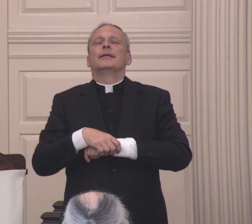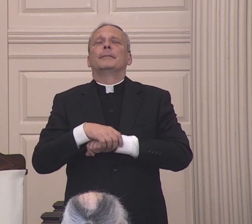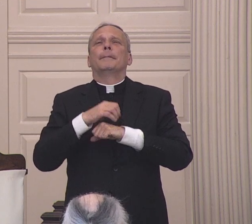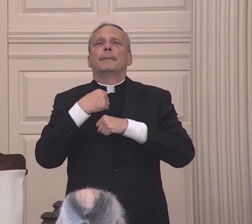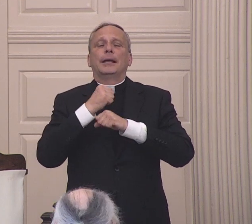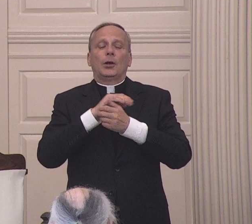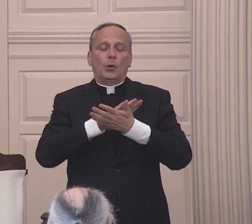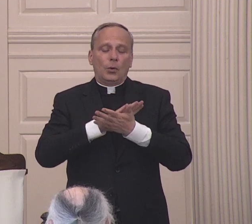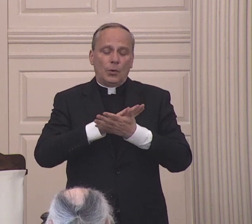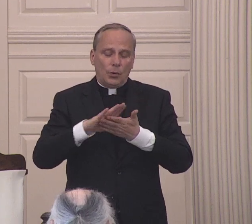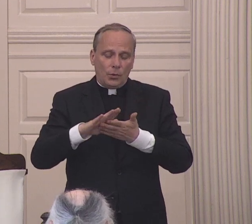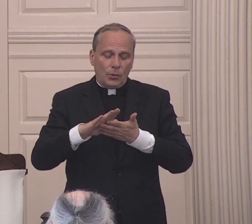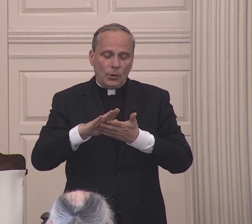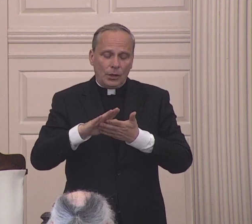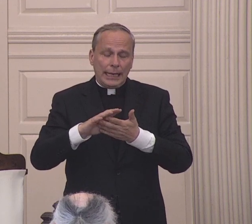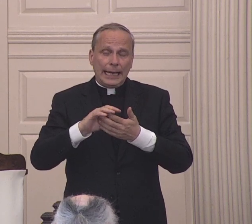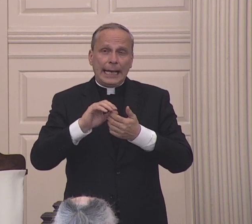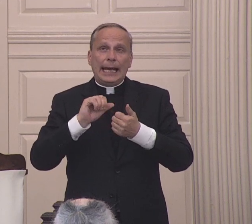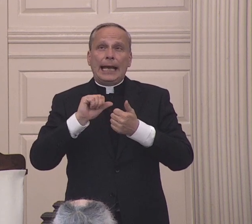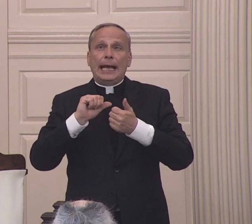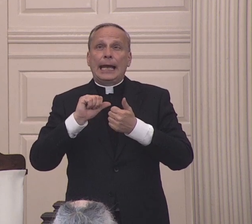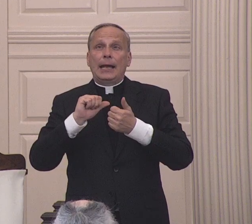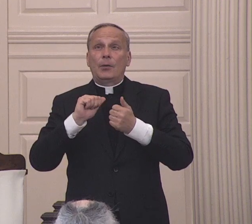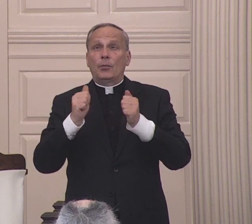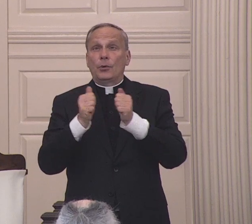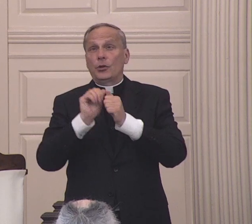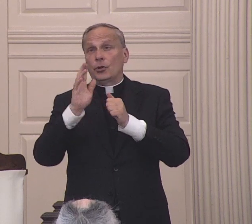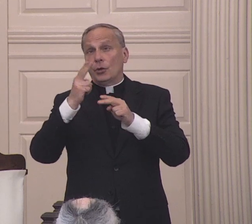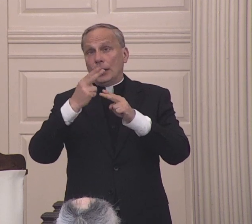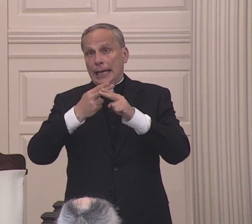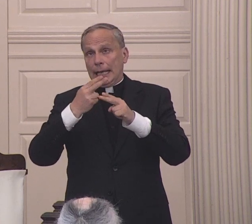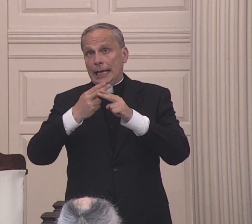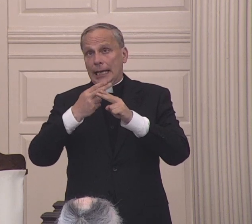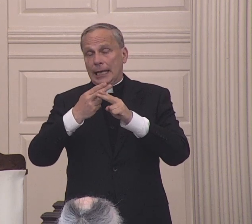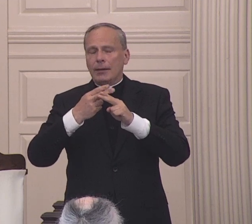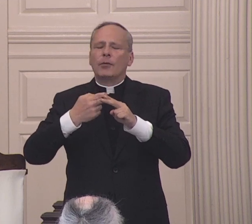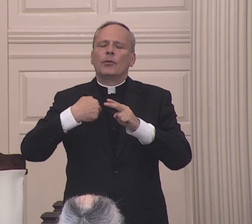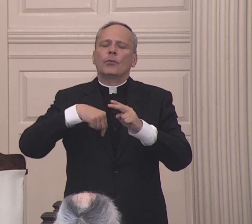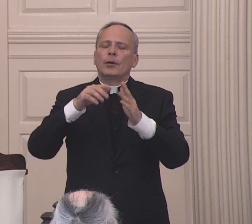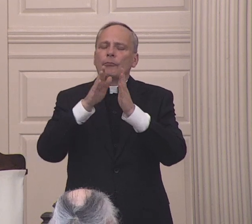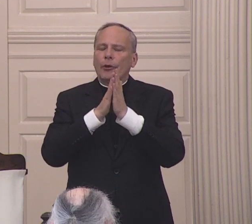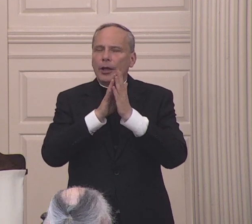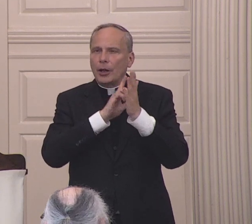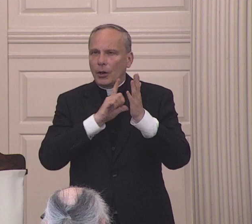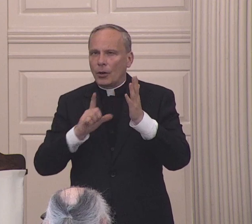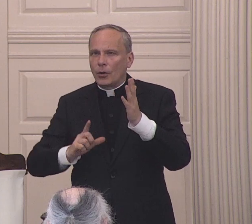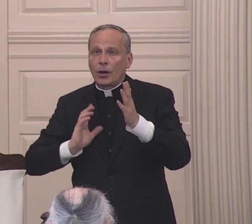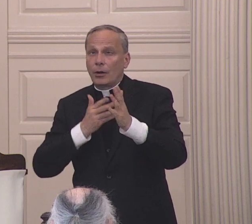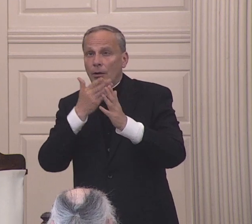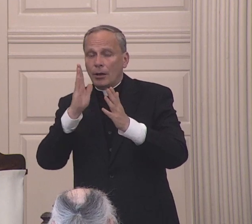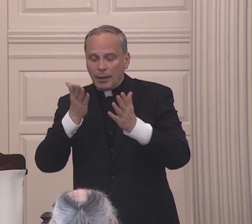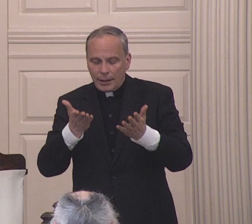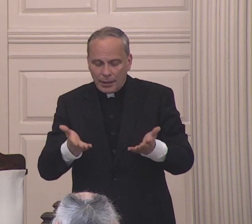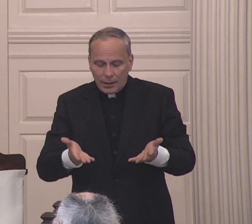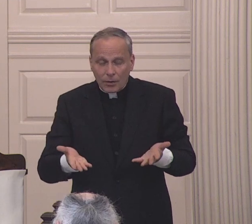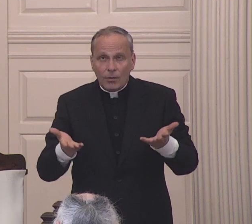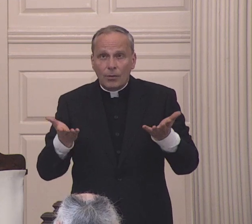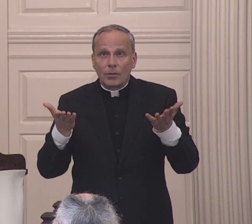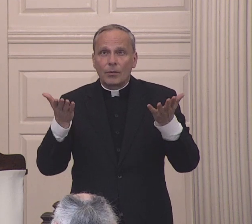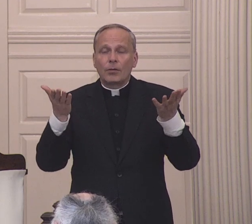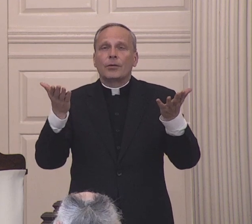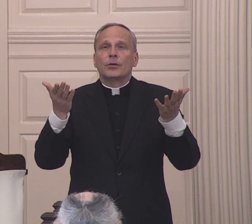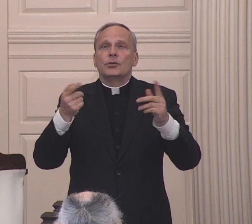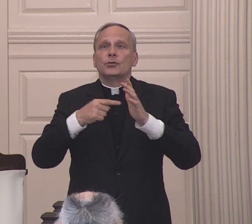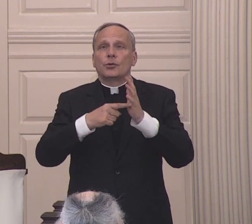Sanctify by the invocation of your name, we pray, O Lord, our God, this oblation of our